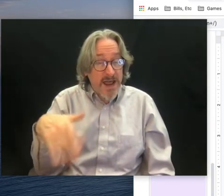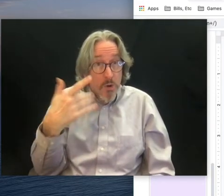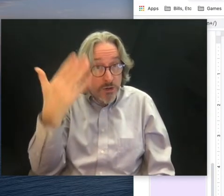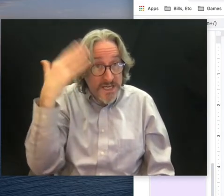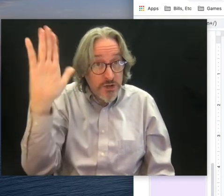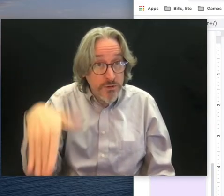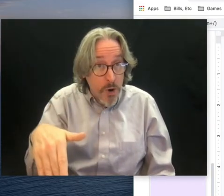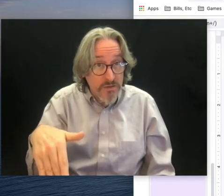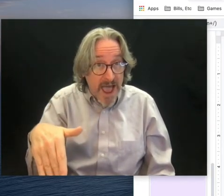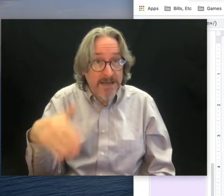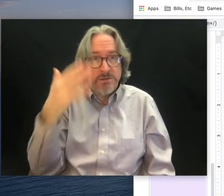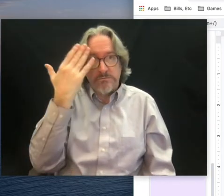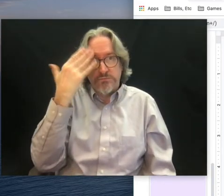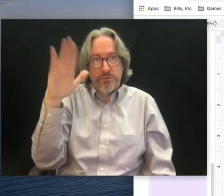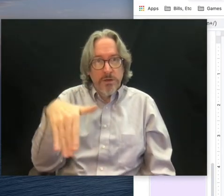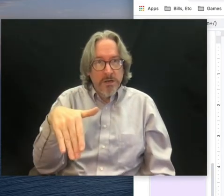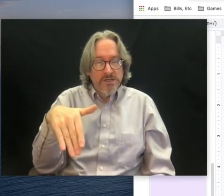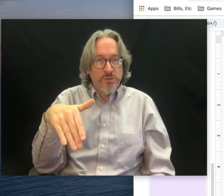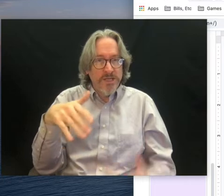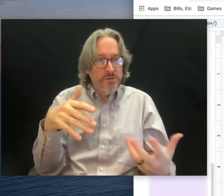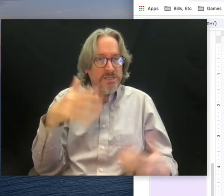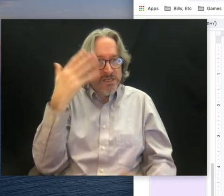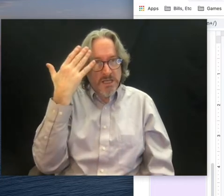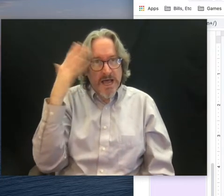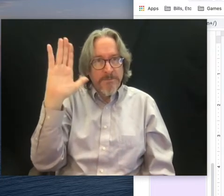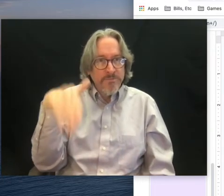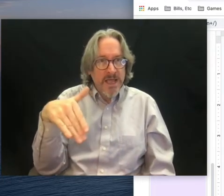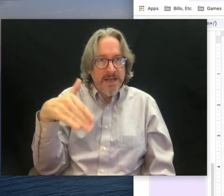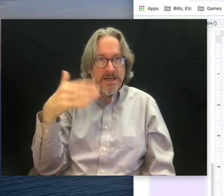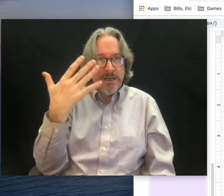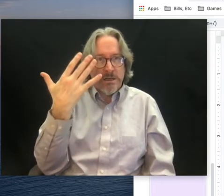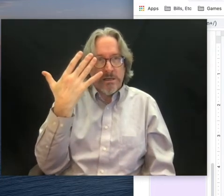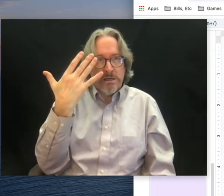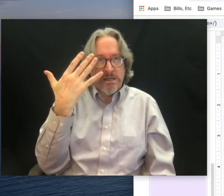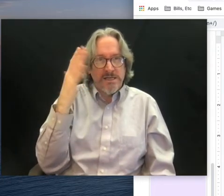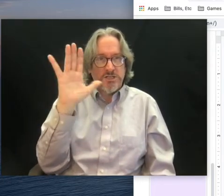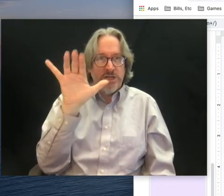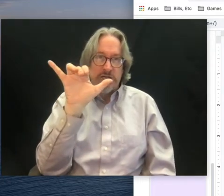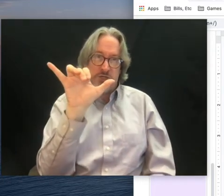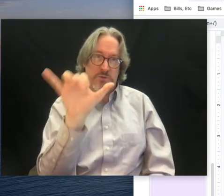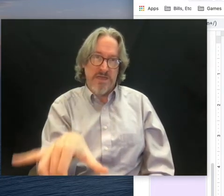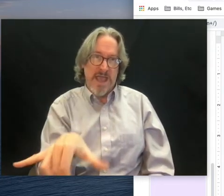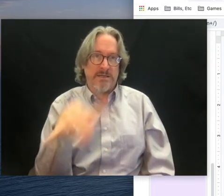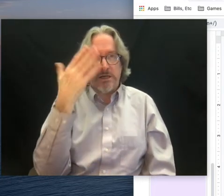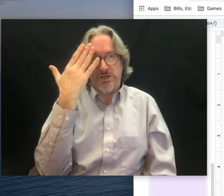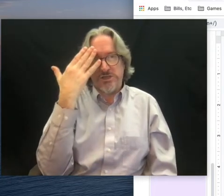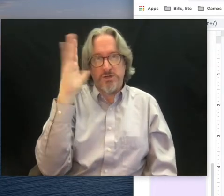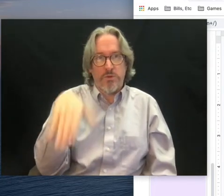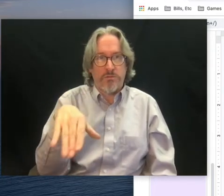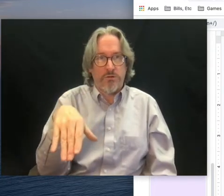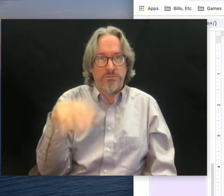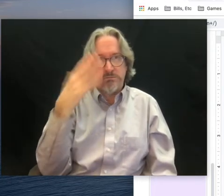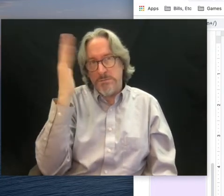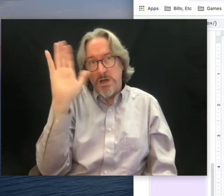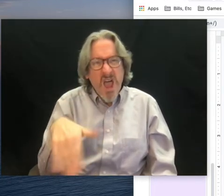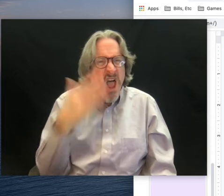know that. Oh, did you know that? So we use this a lot. And it doesn't change to that. It just goes,